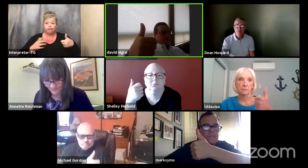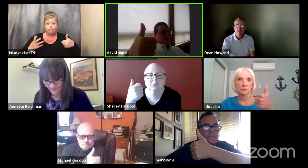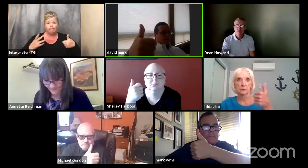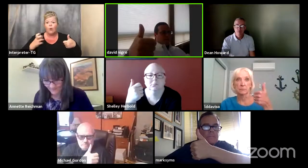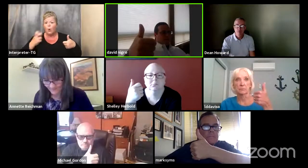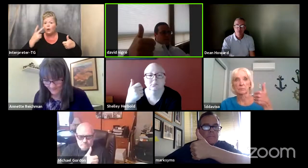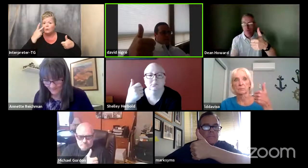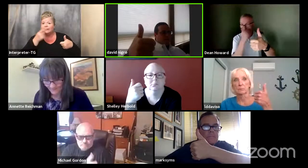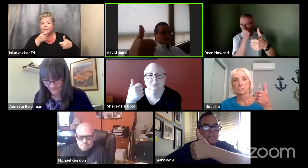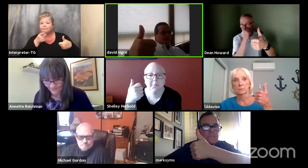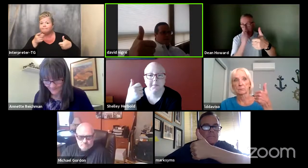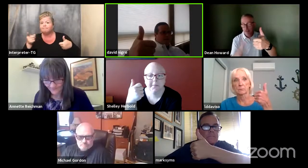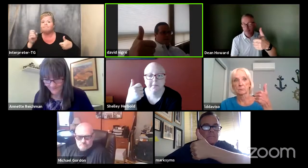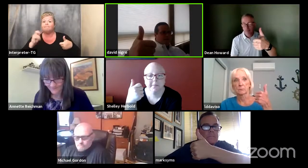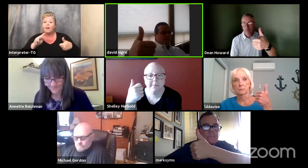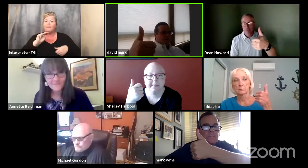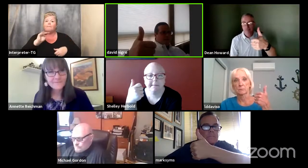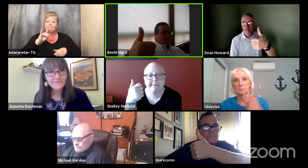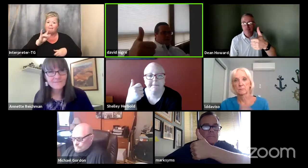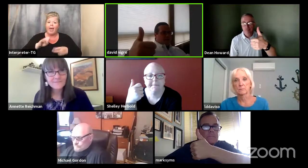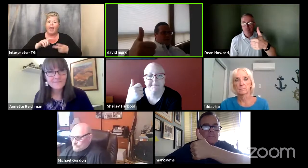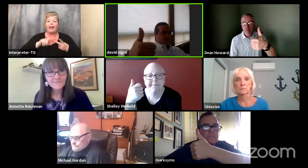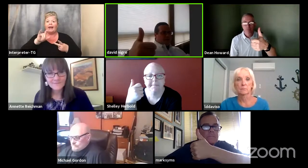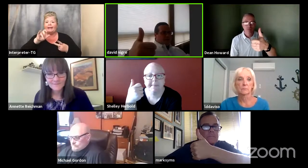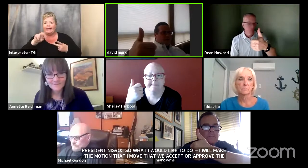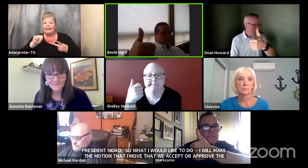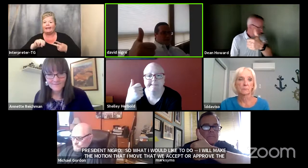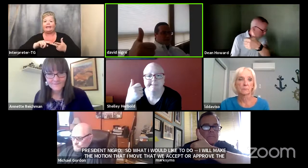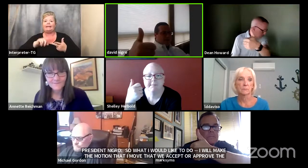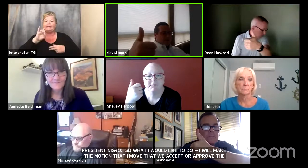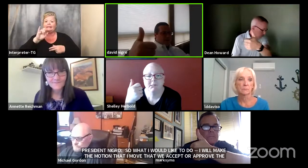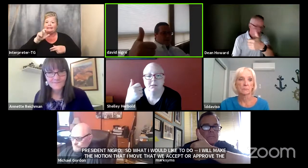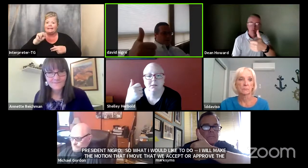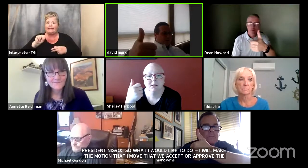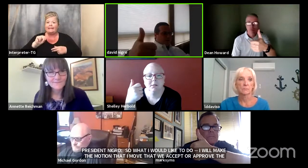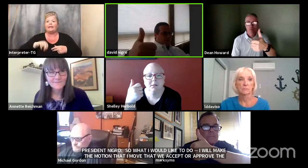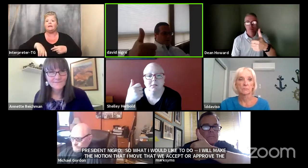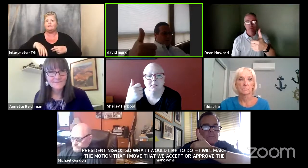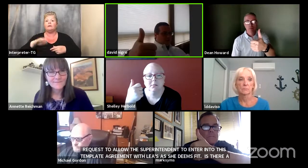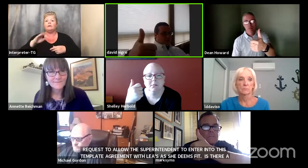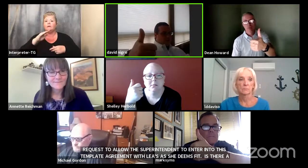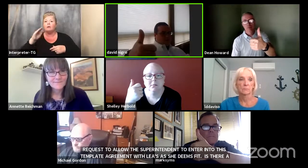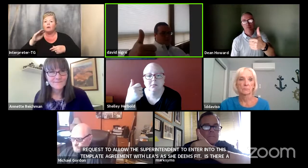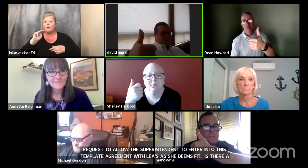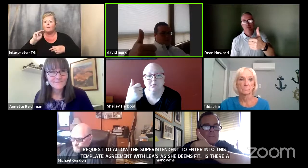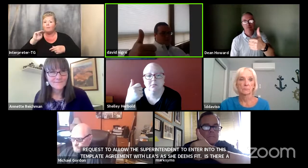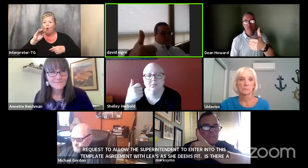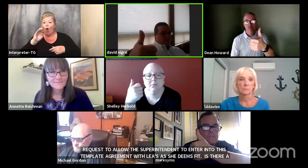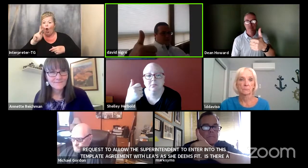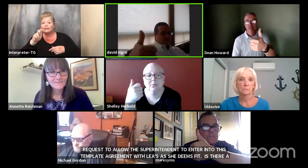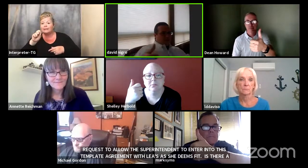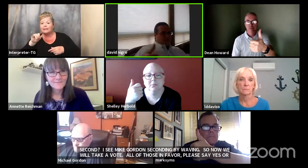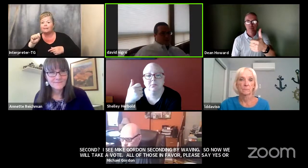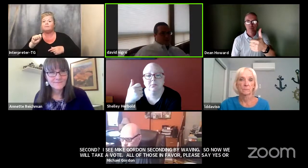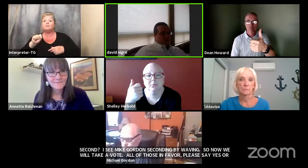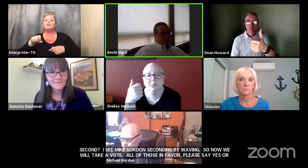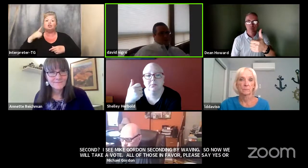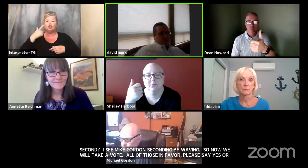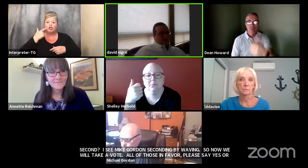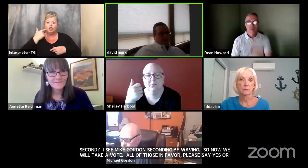myself, Mike Gordon, Lynn Davison, Dean Howard, Mark Sims, and Shelley